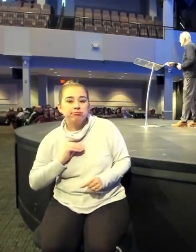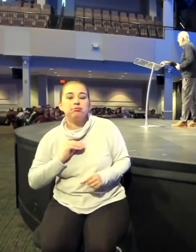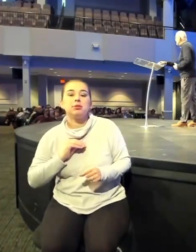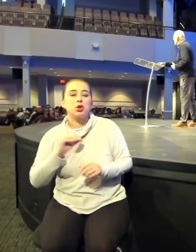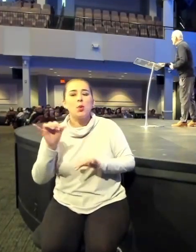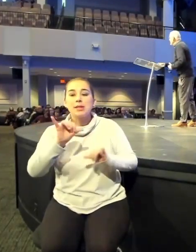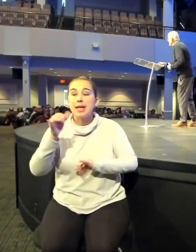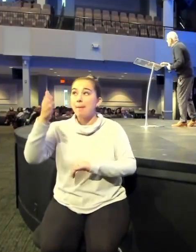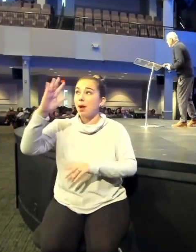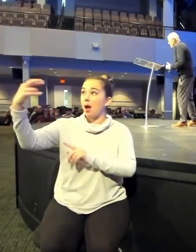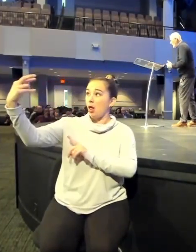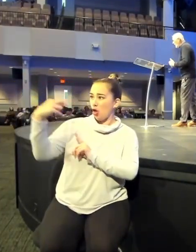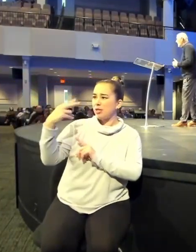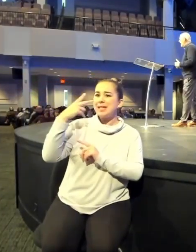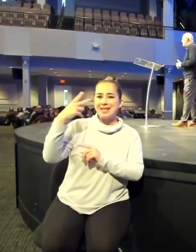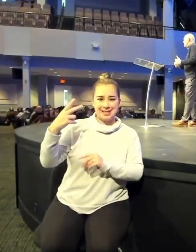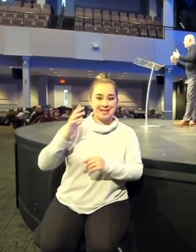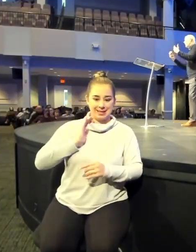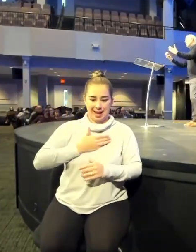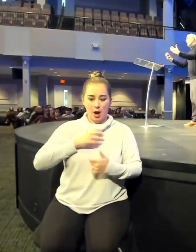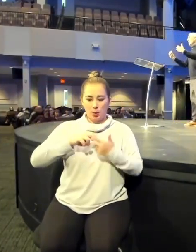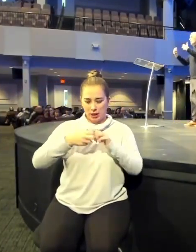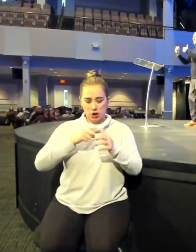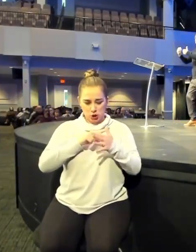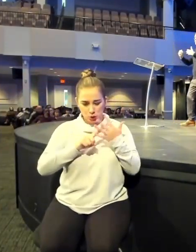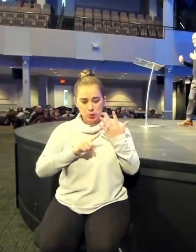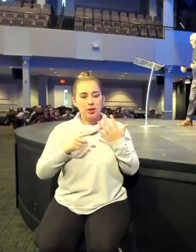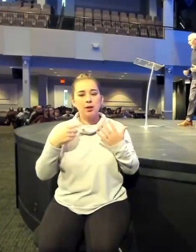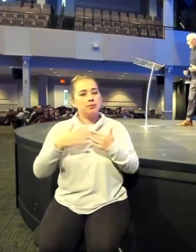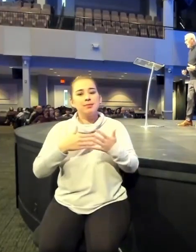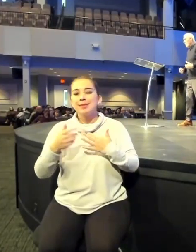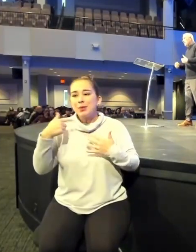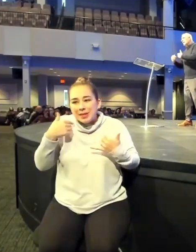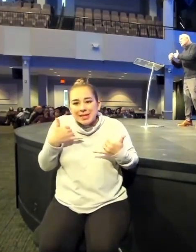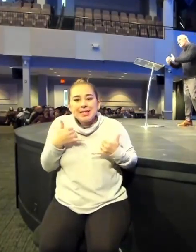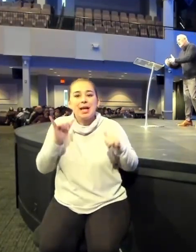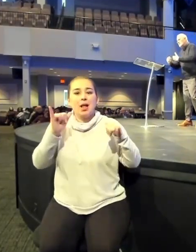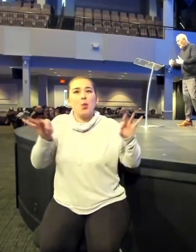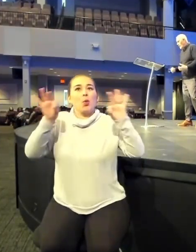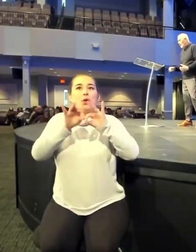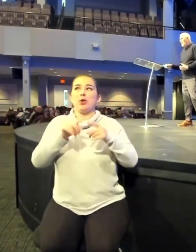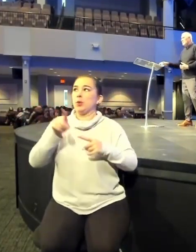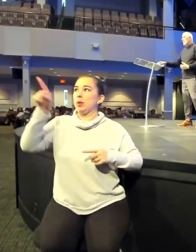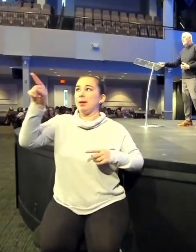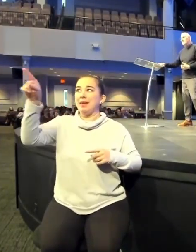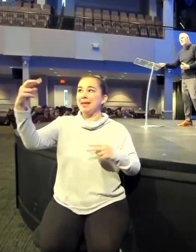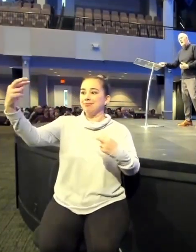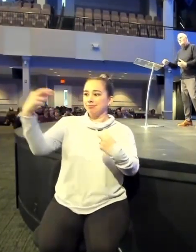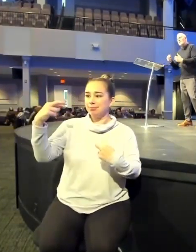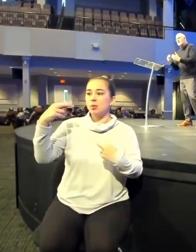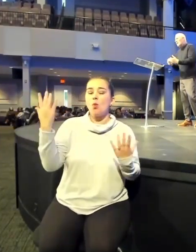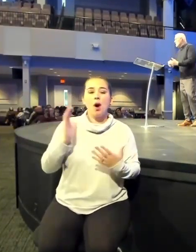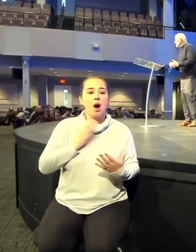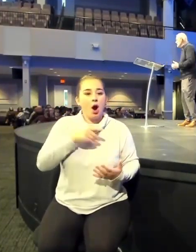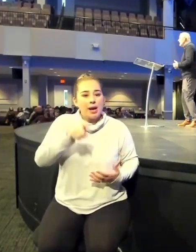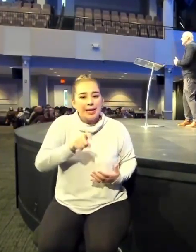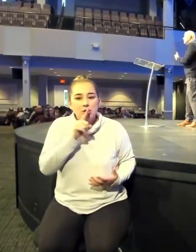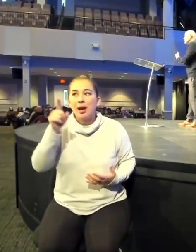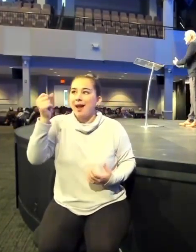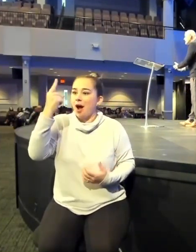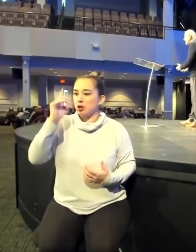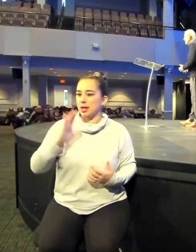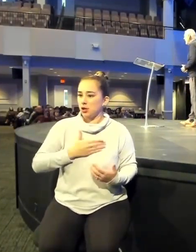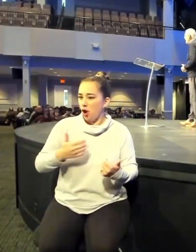and understands these issues in our own lives, that we're worth something to God and that he sees our needs, that he understands our challenges,